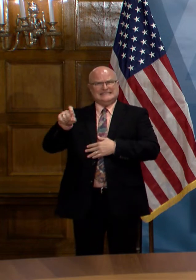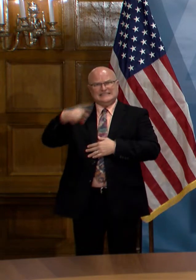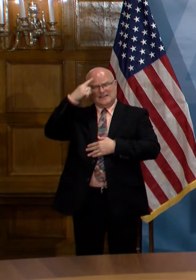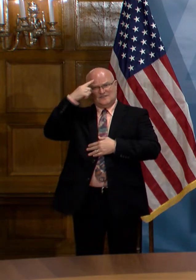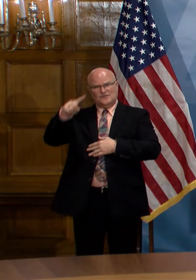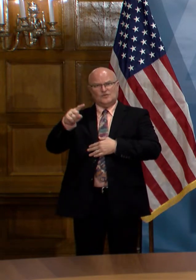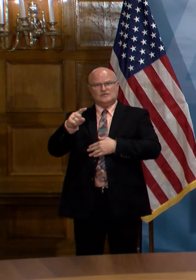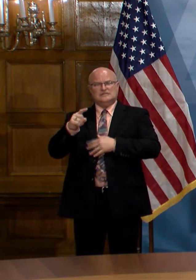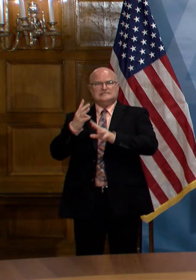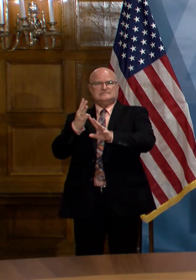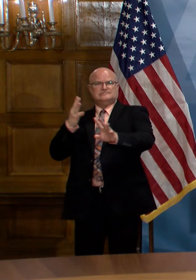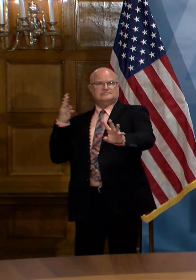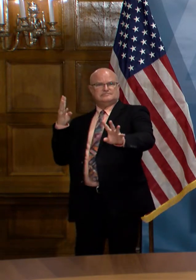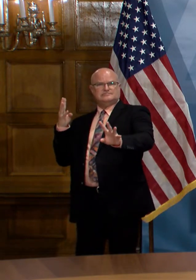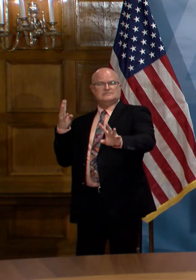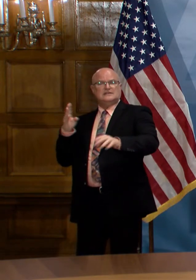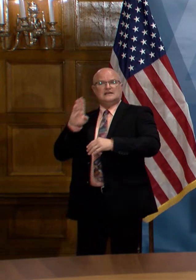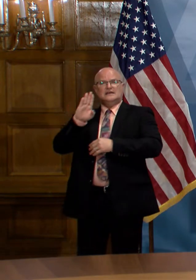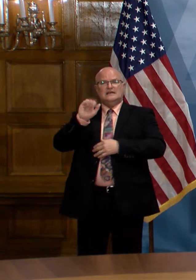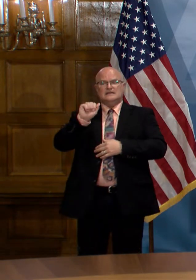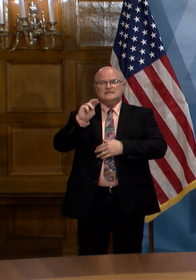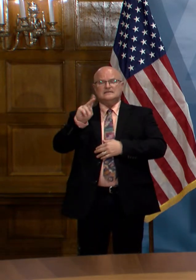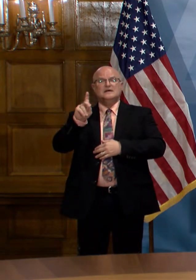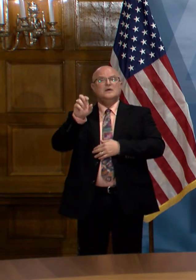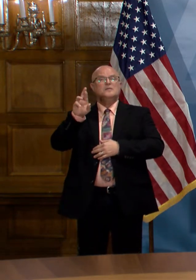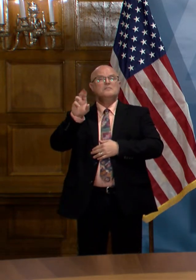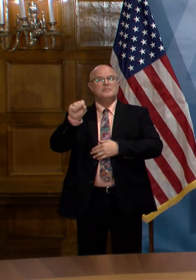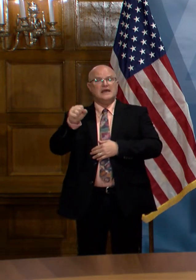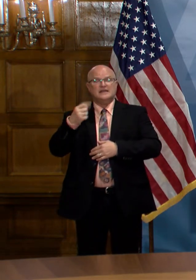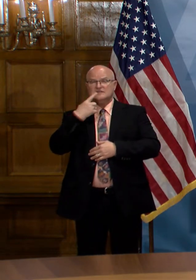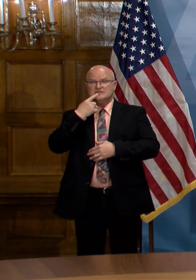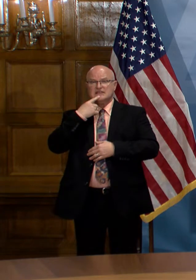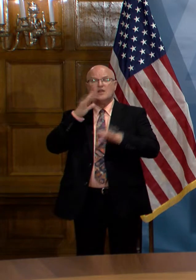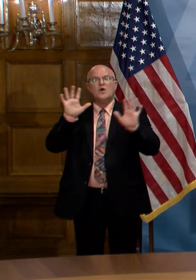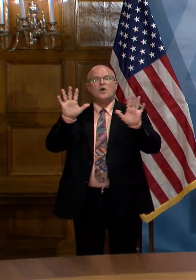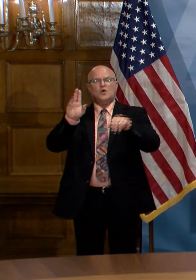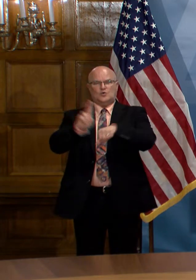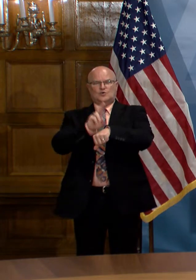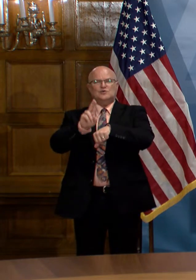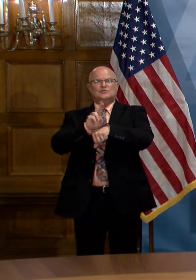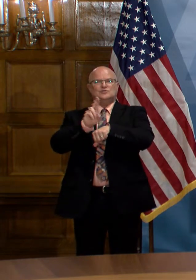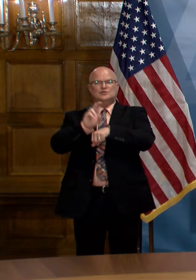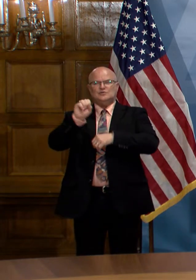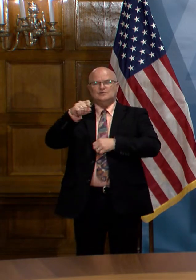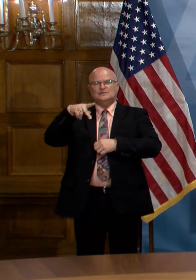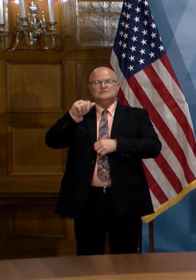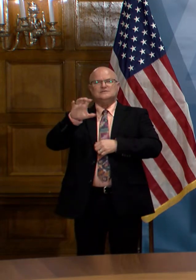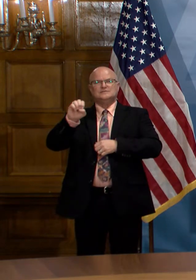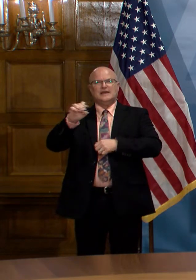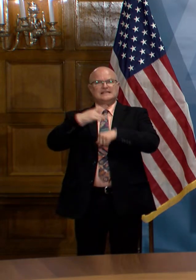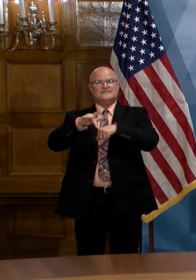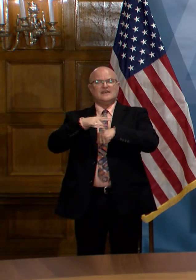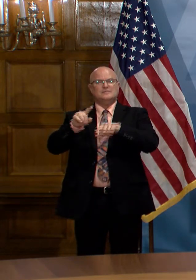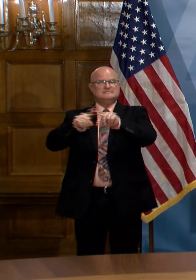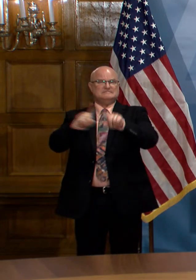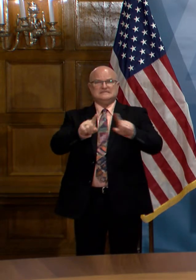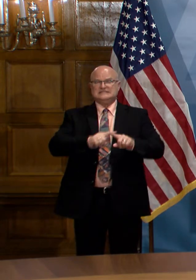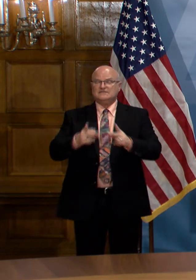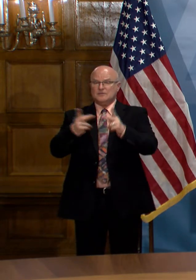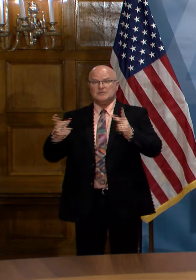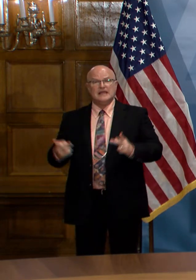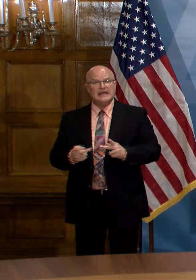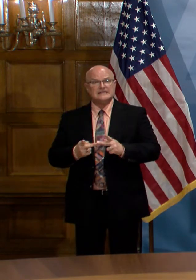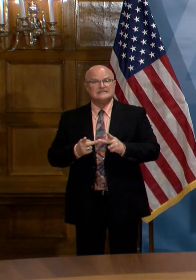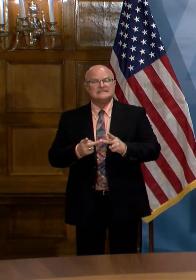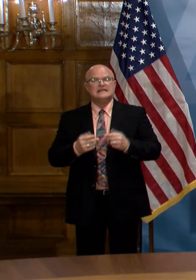for a clinic, and the bankers have said you can utilize space that's available in our different